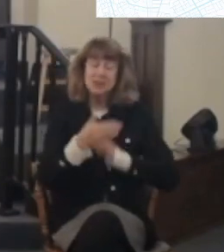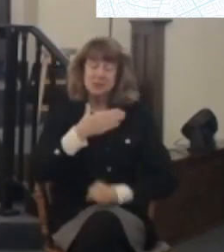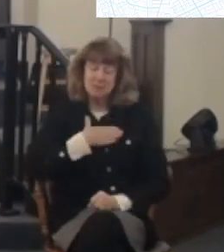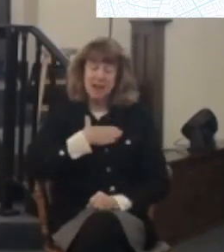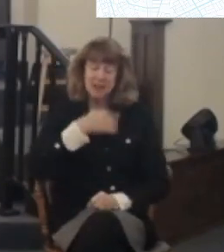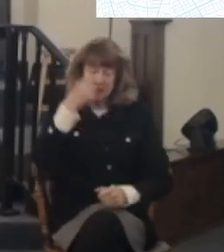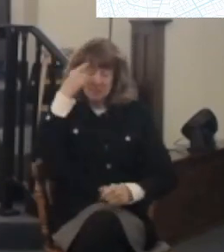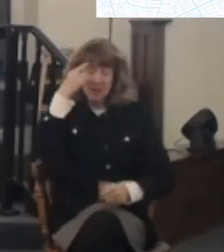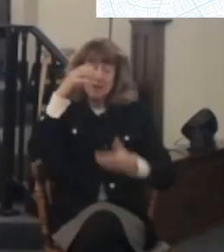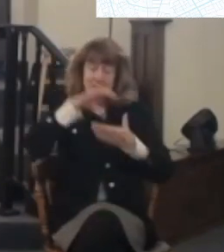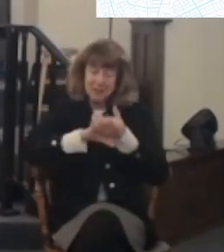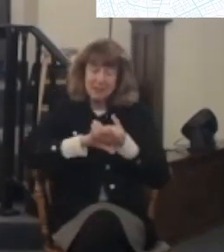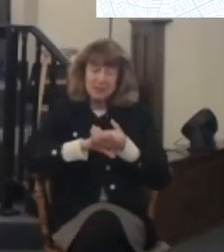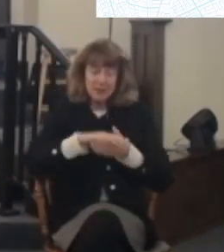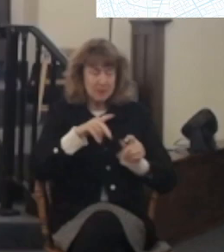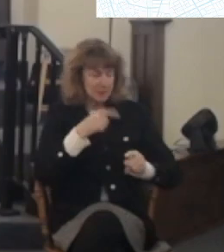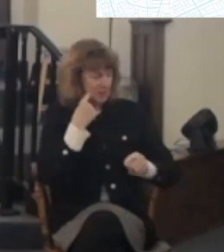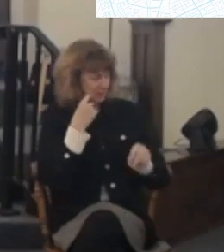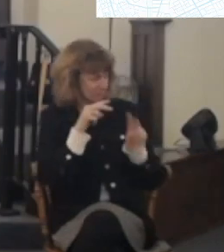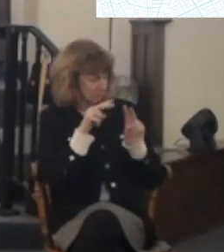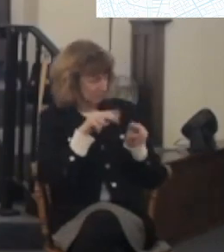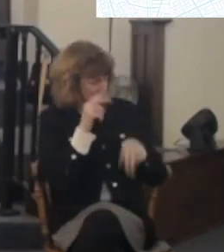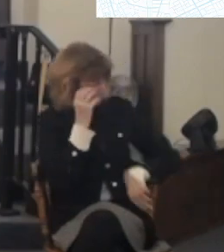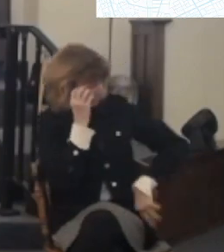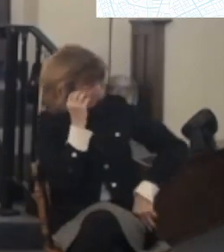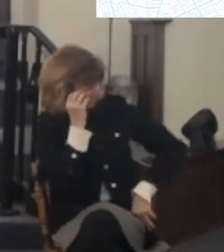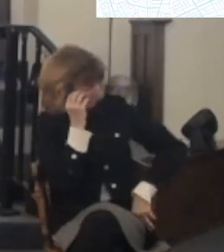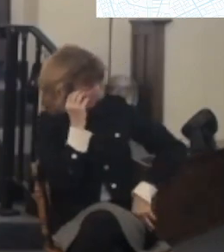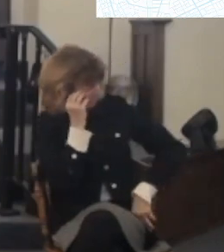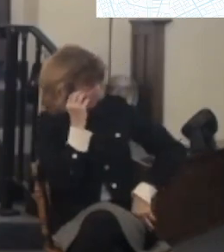beliefs, they're going to look at you with a side eye.